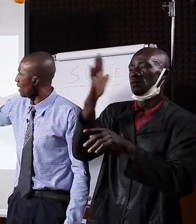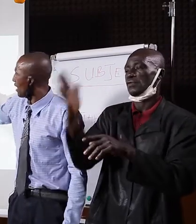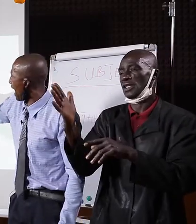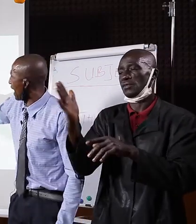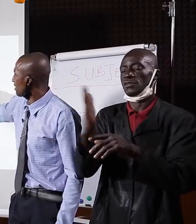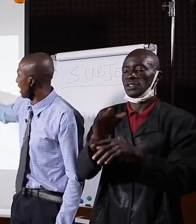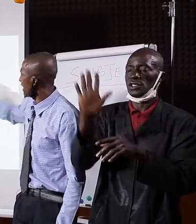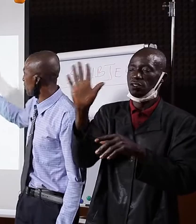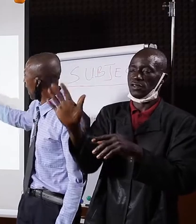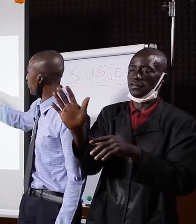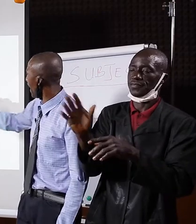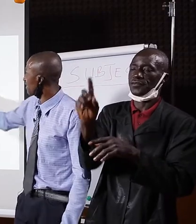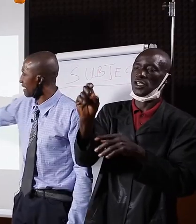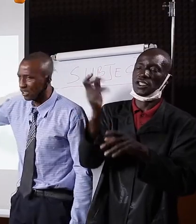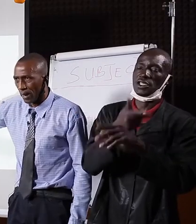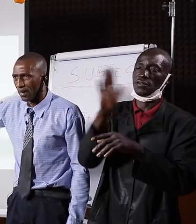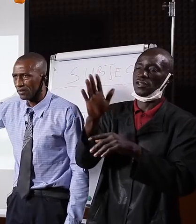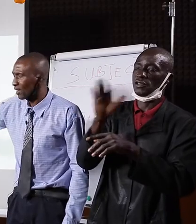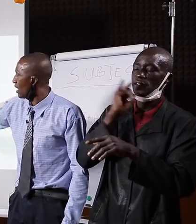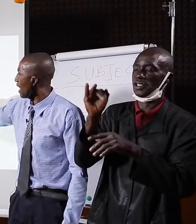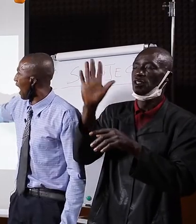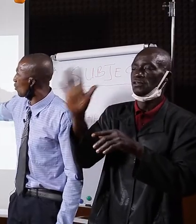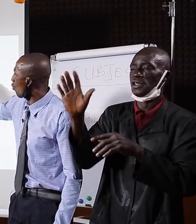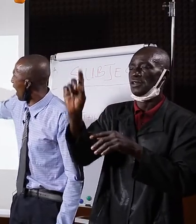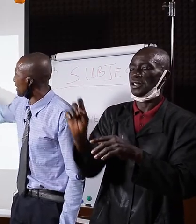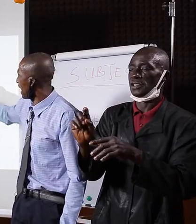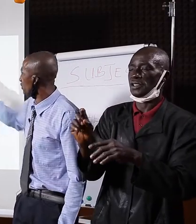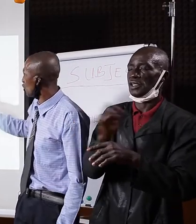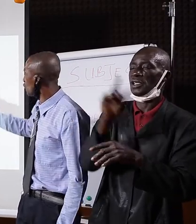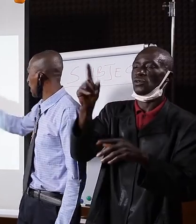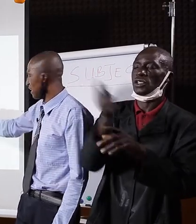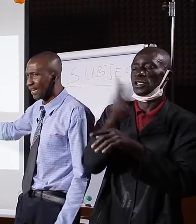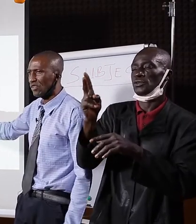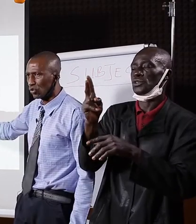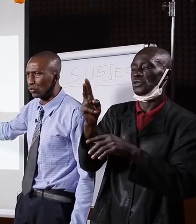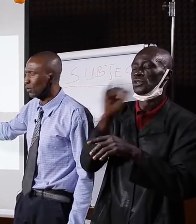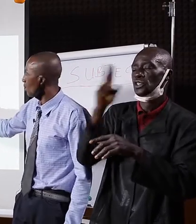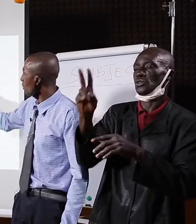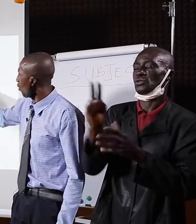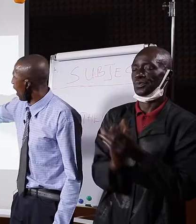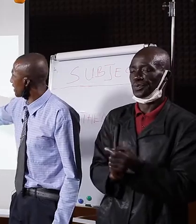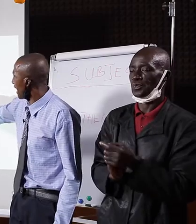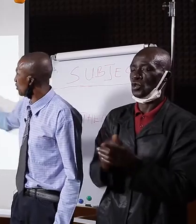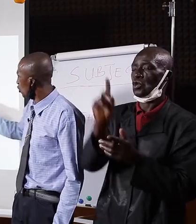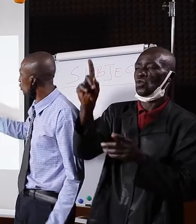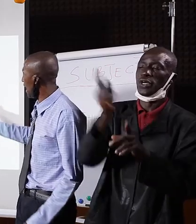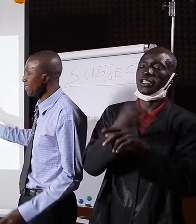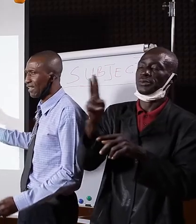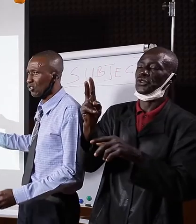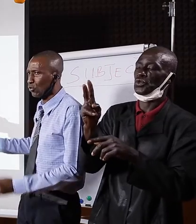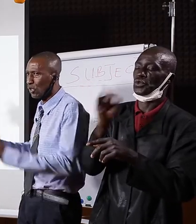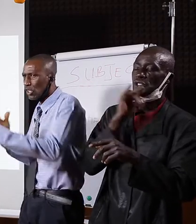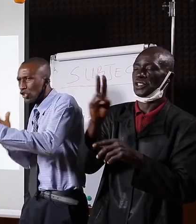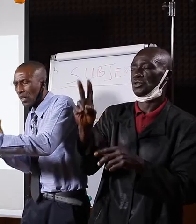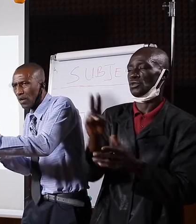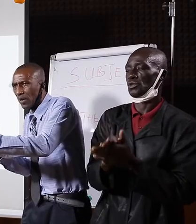5x. X times 5, the answer is 5x. And 1 times 2, the answer is 2. 1 times 2, the answer